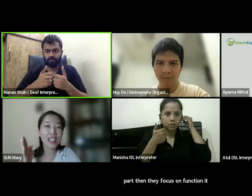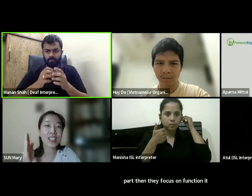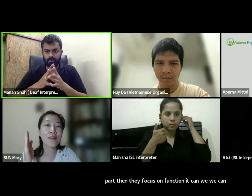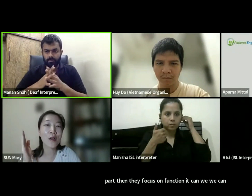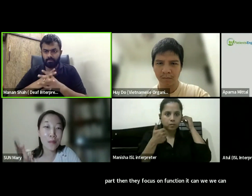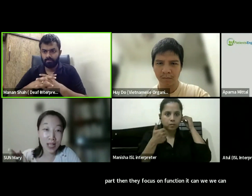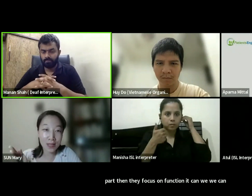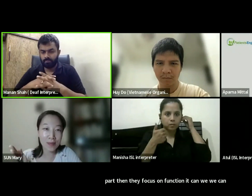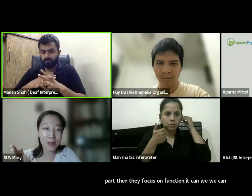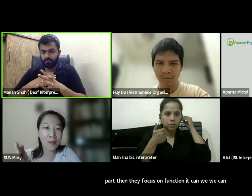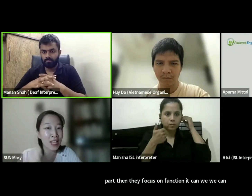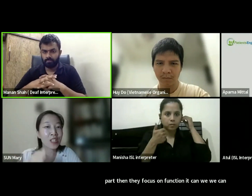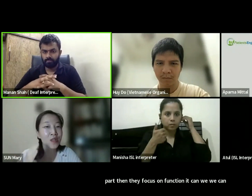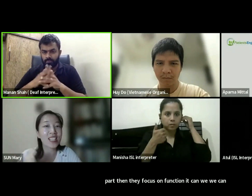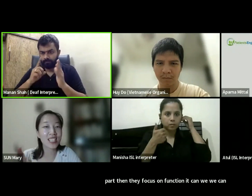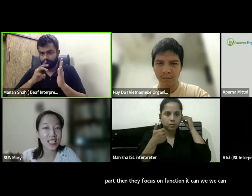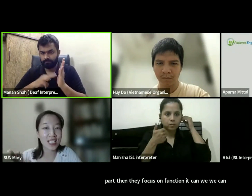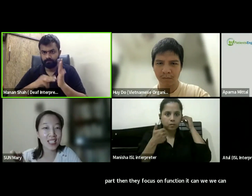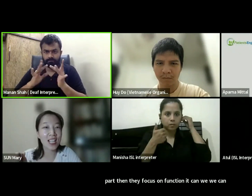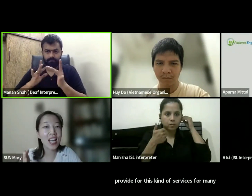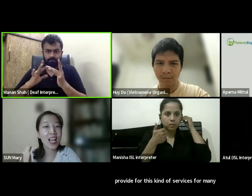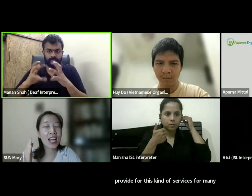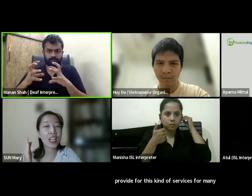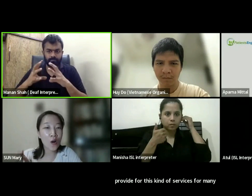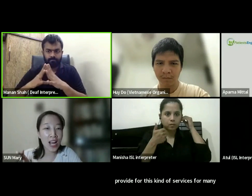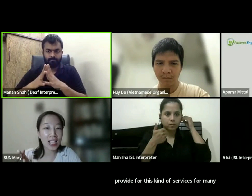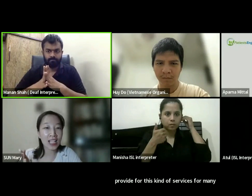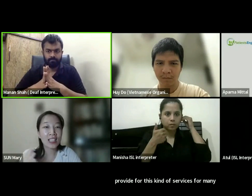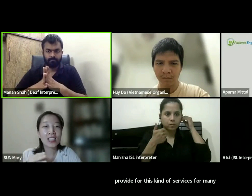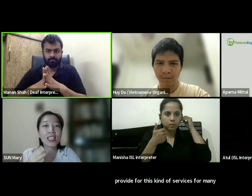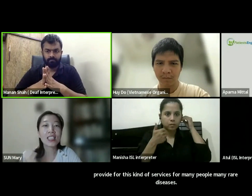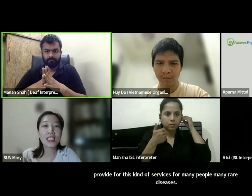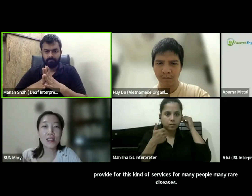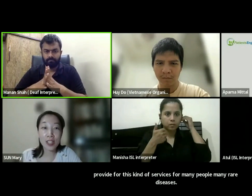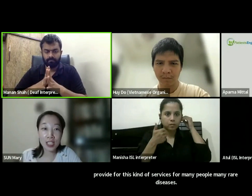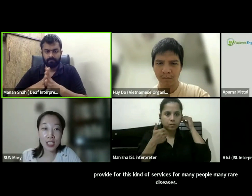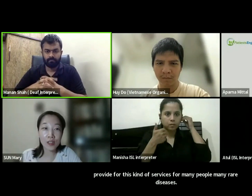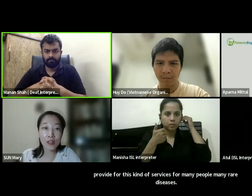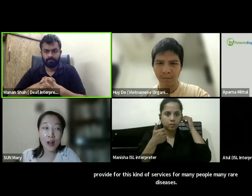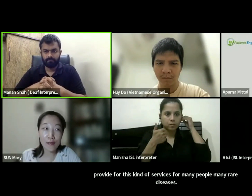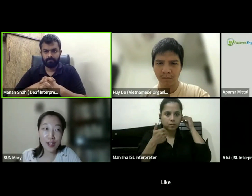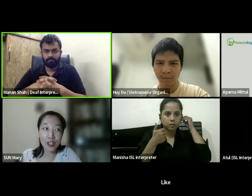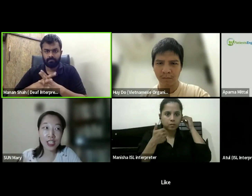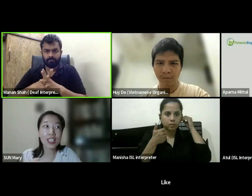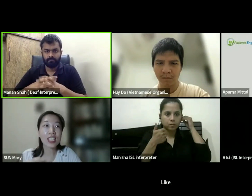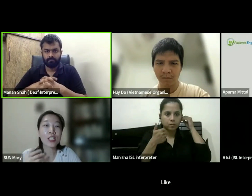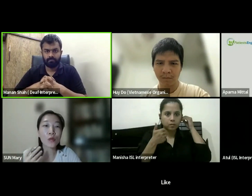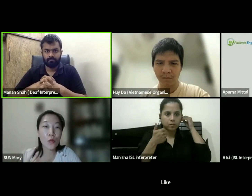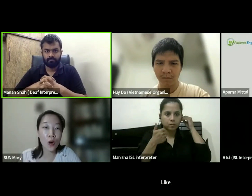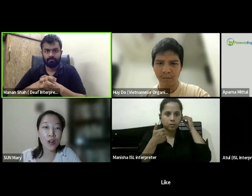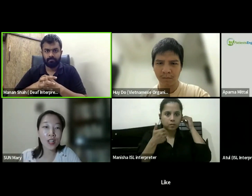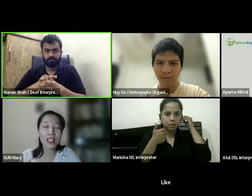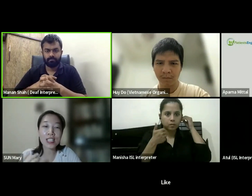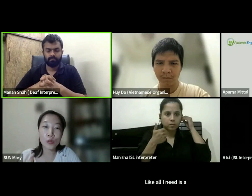of services for many people, many rare diseases, like OI need the physical function. They need